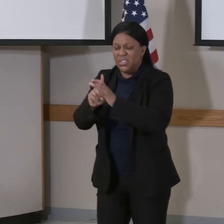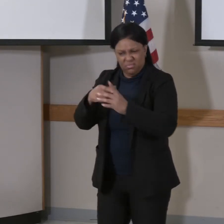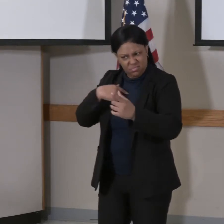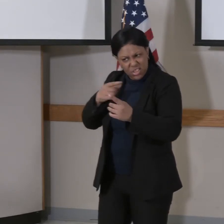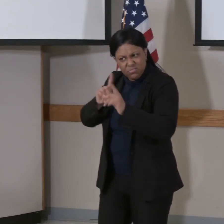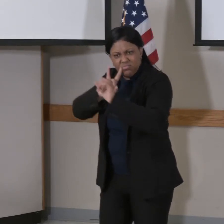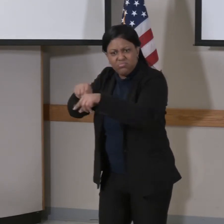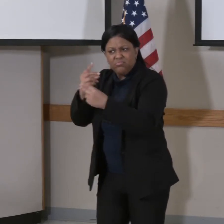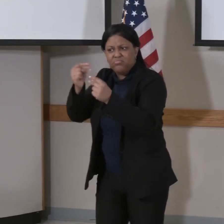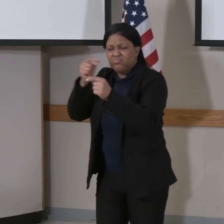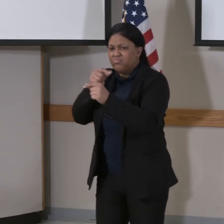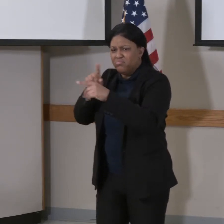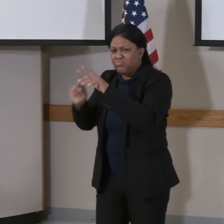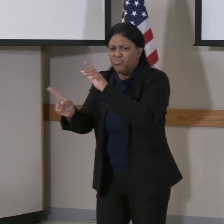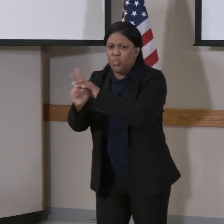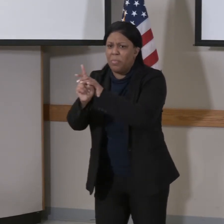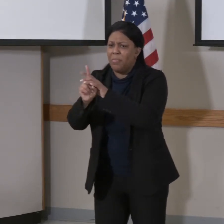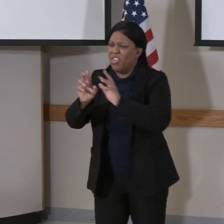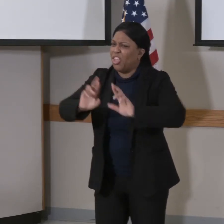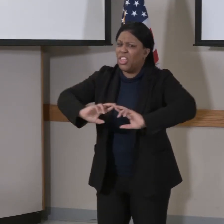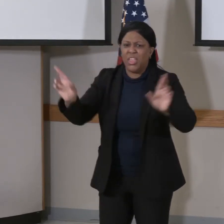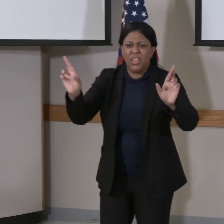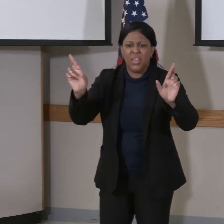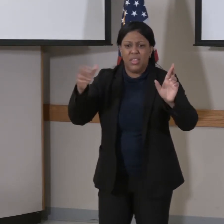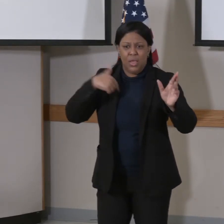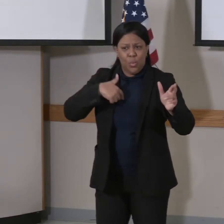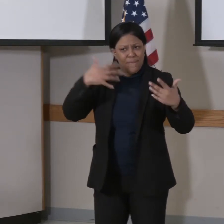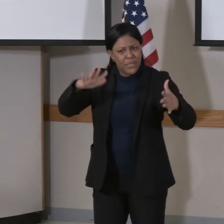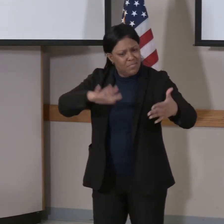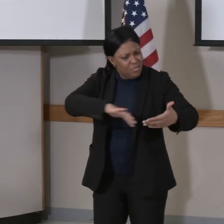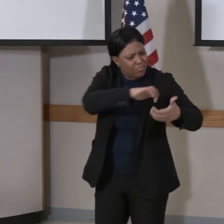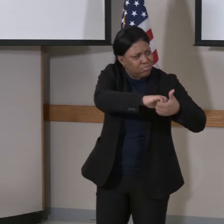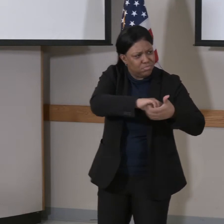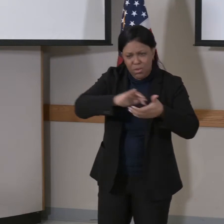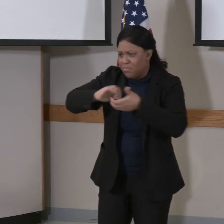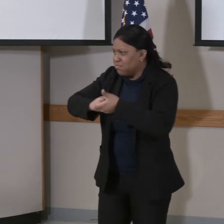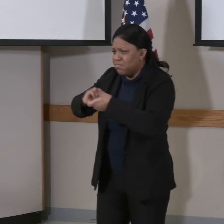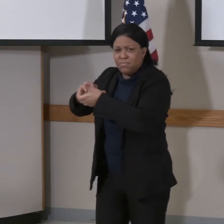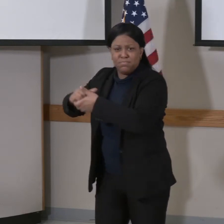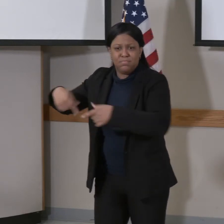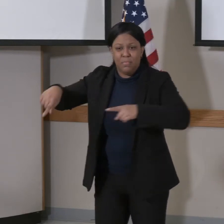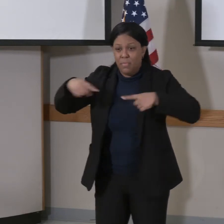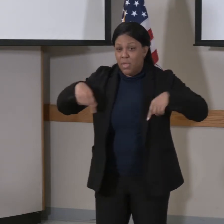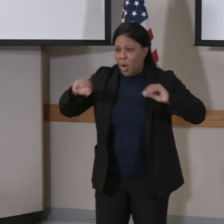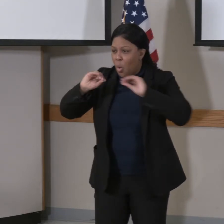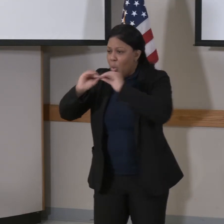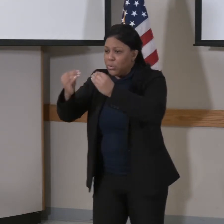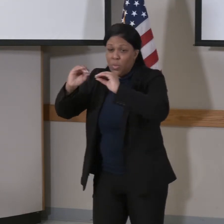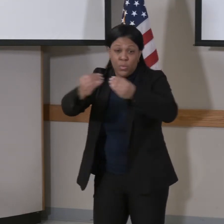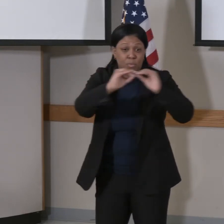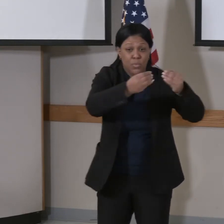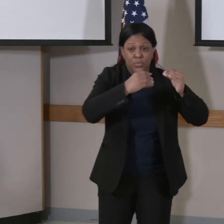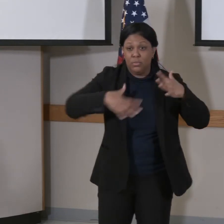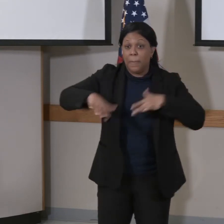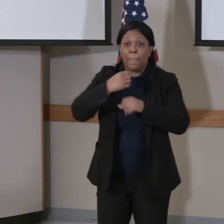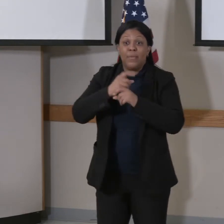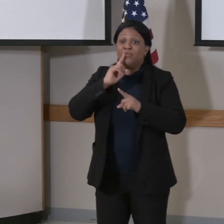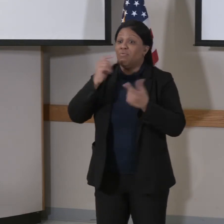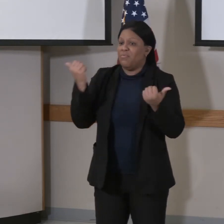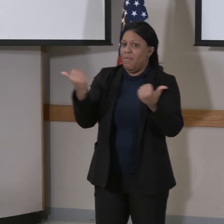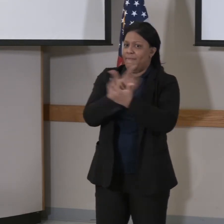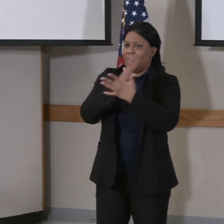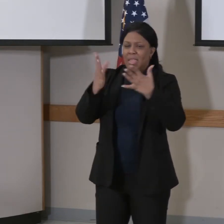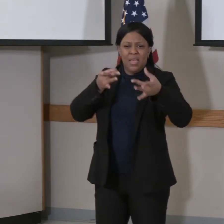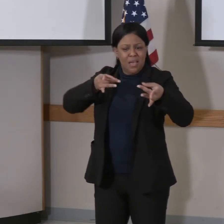do that. We have collaborated with each one of these agencies in the planning of this operation to make sure that everything goes as smoothly